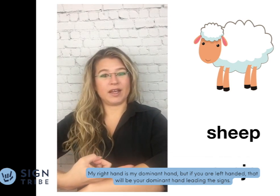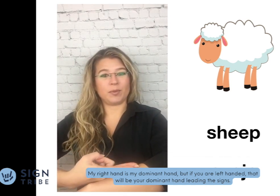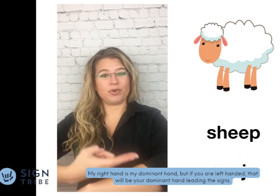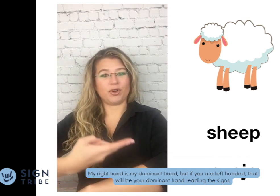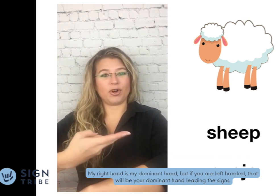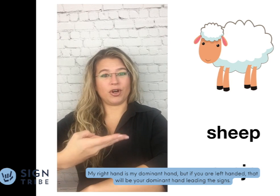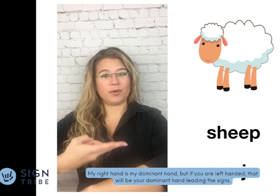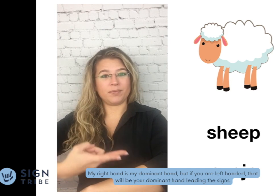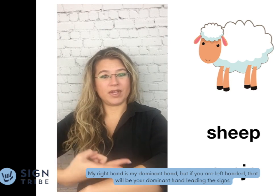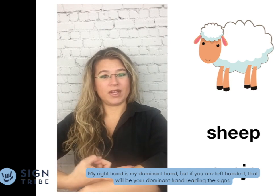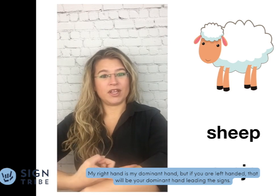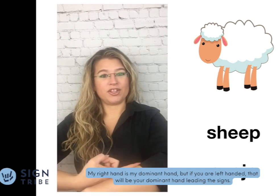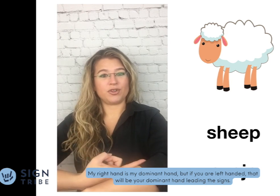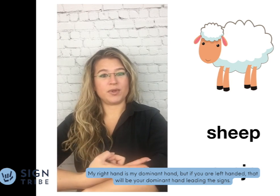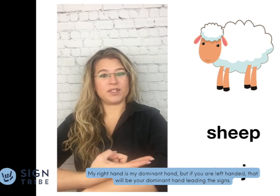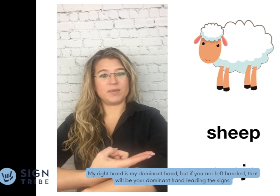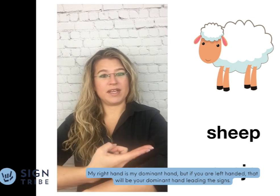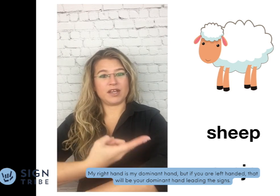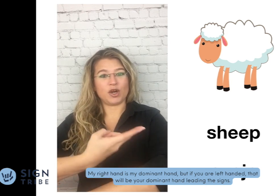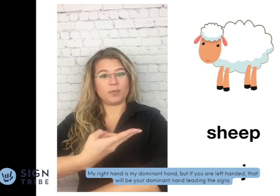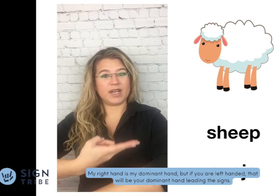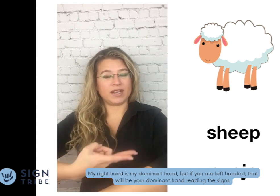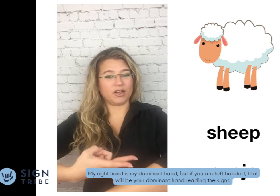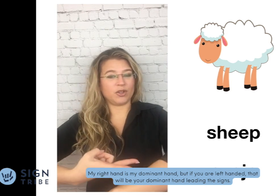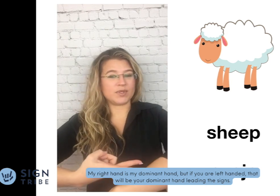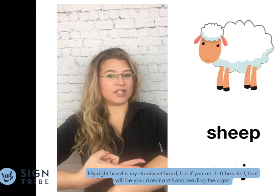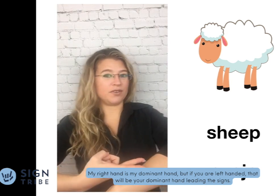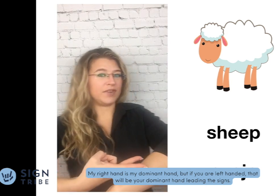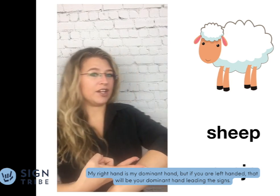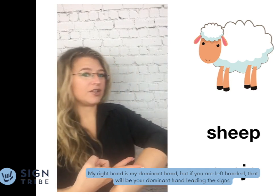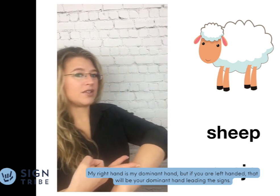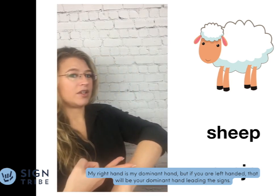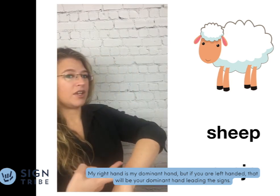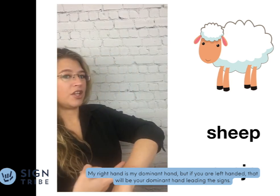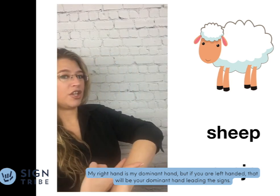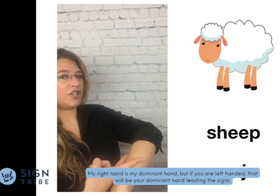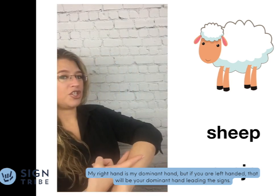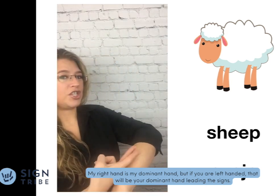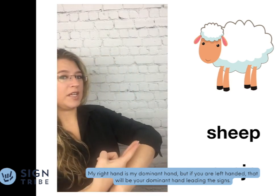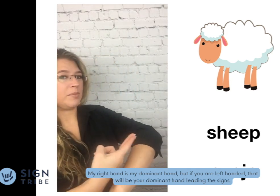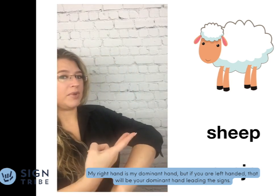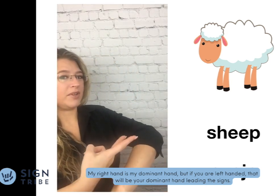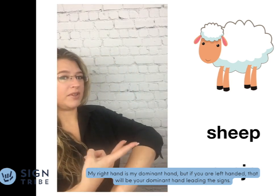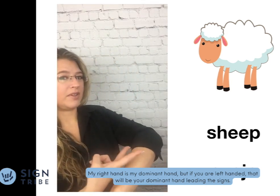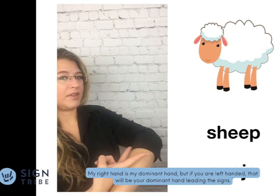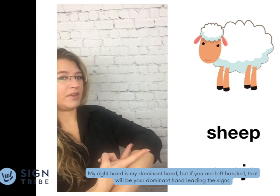your arm, you're going to be opening and closing your fingers. Sheep.